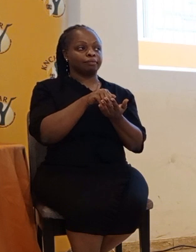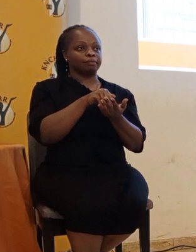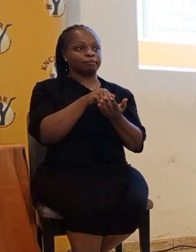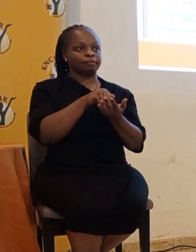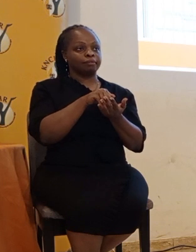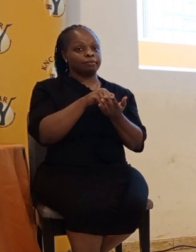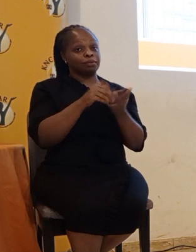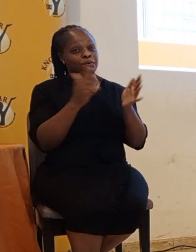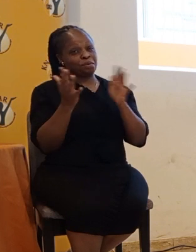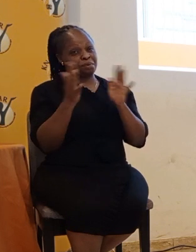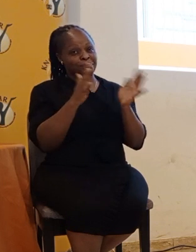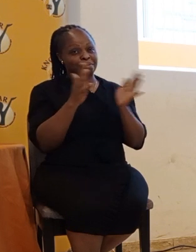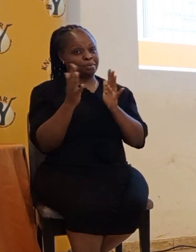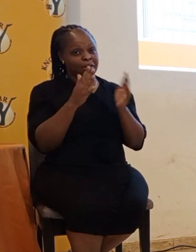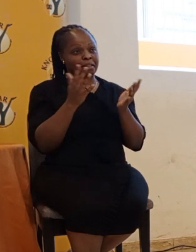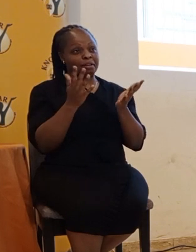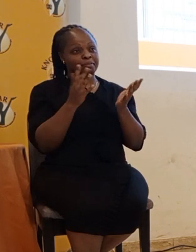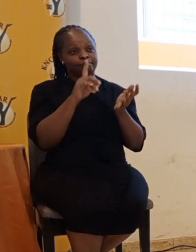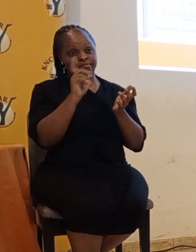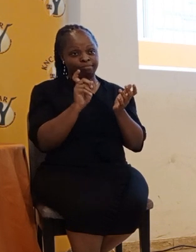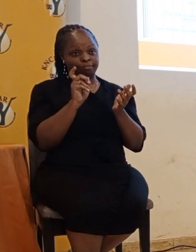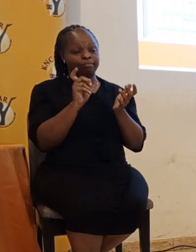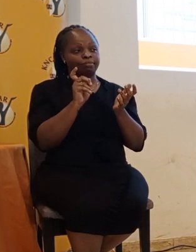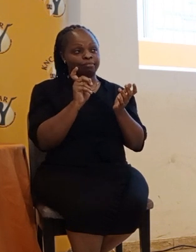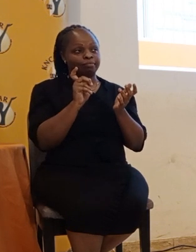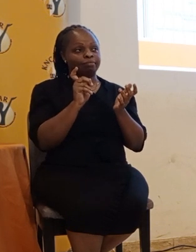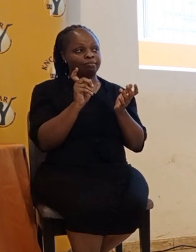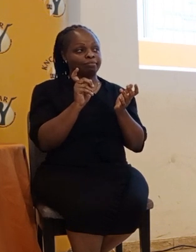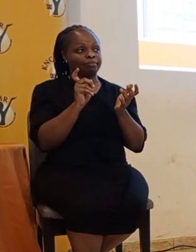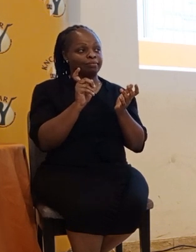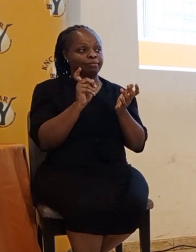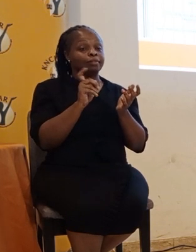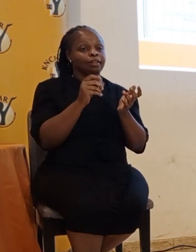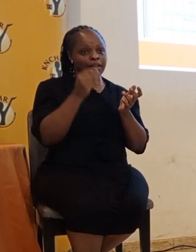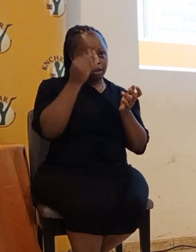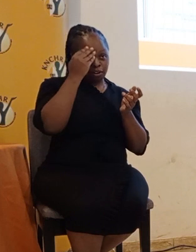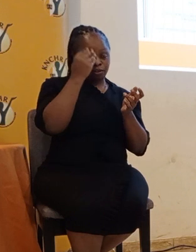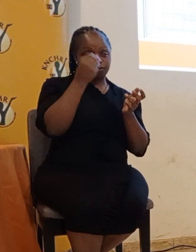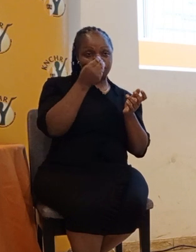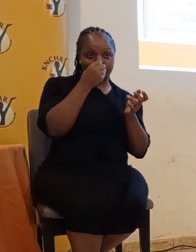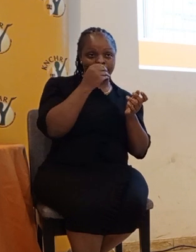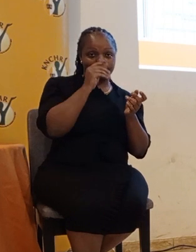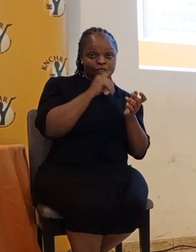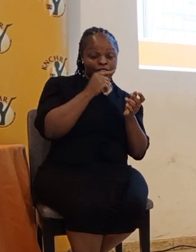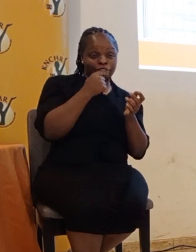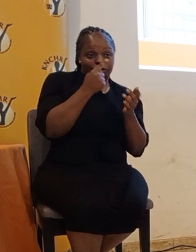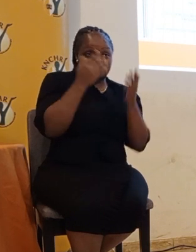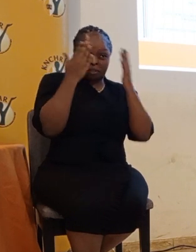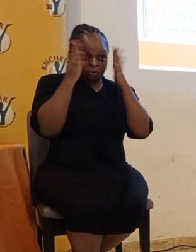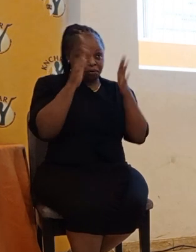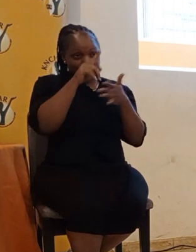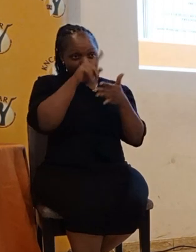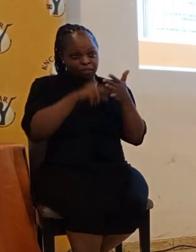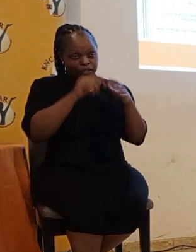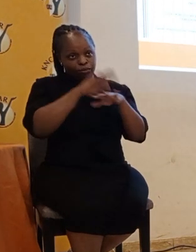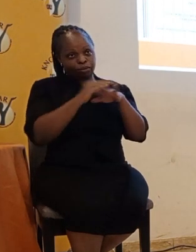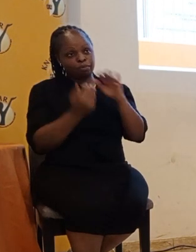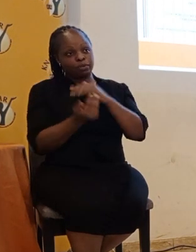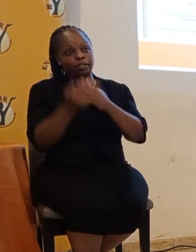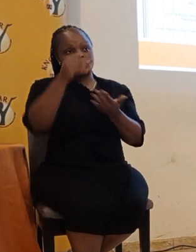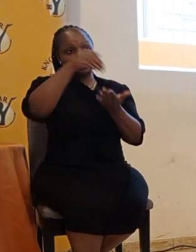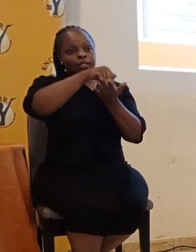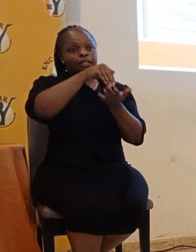Is it the weather? Kwa sababu chakula najua mmekula. What is it? Good morning once